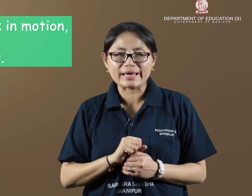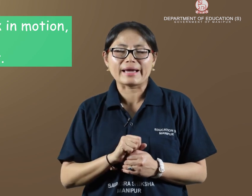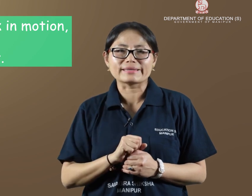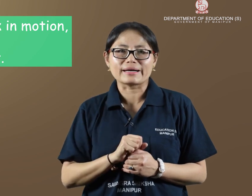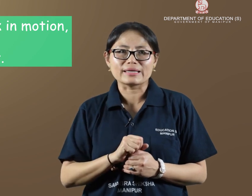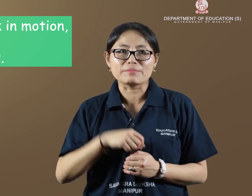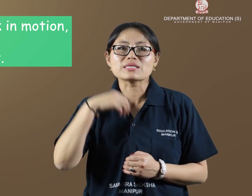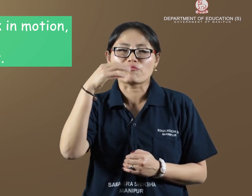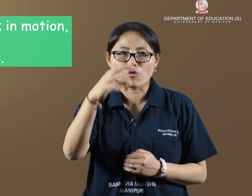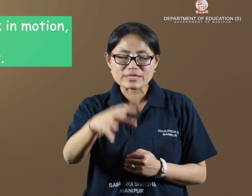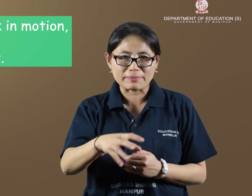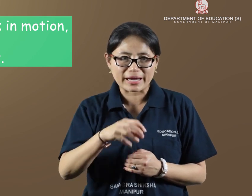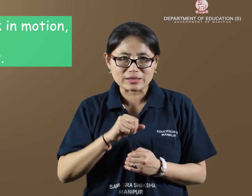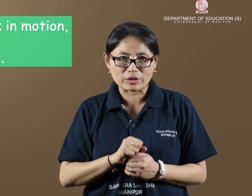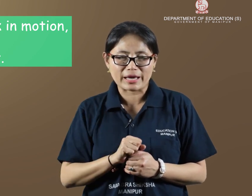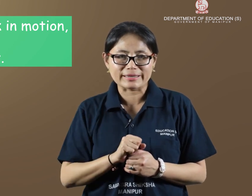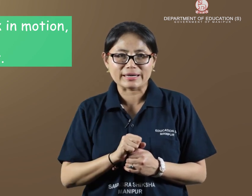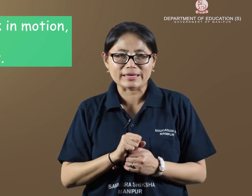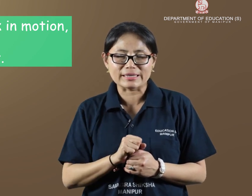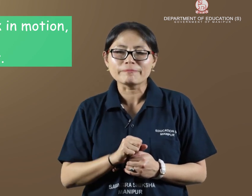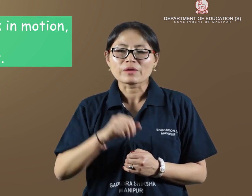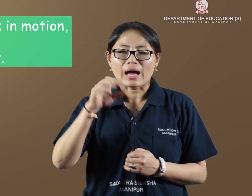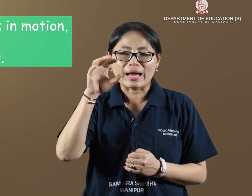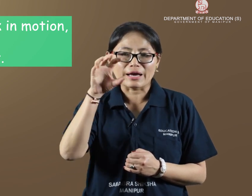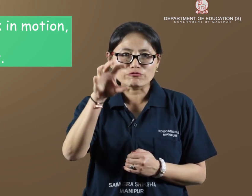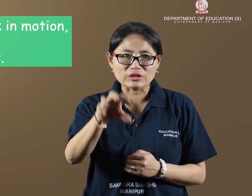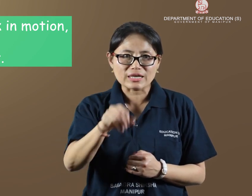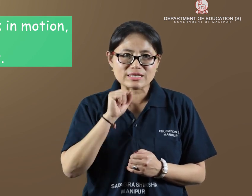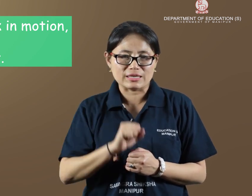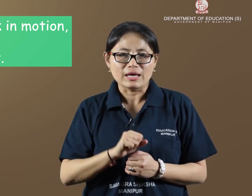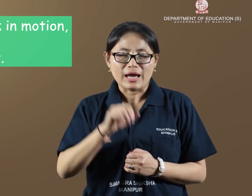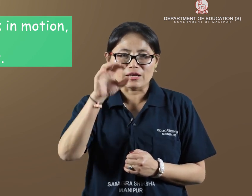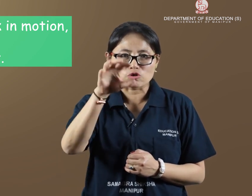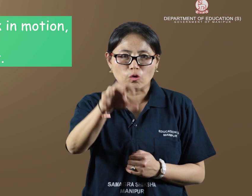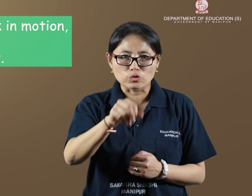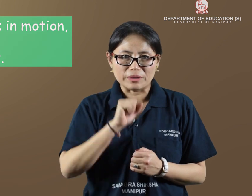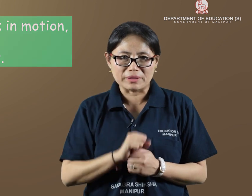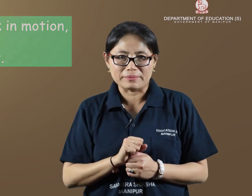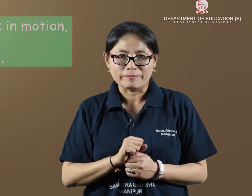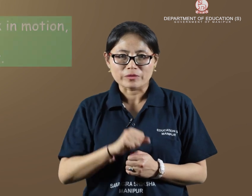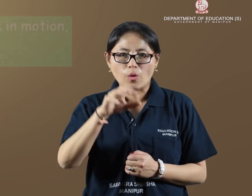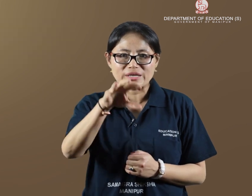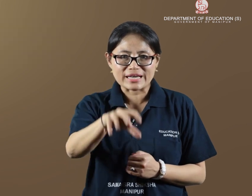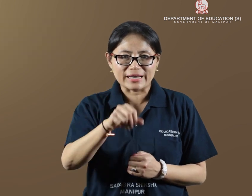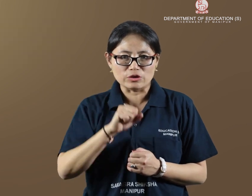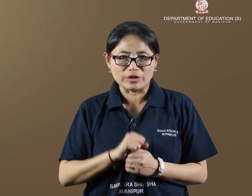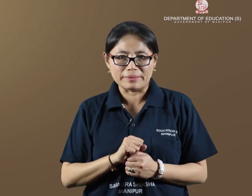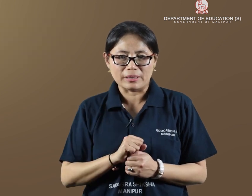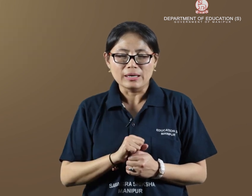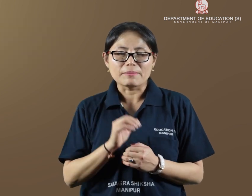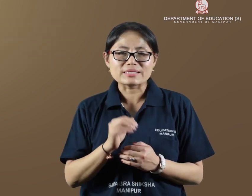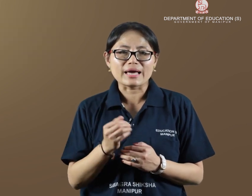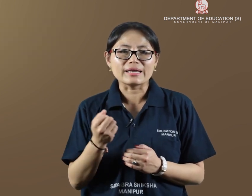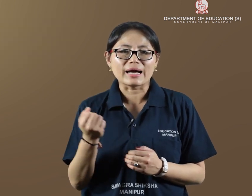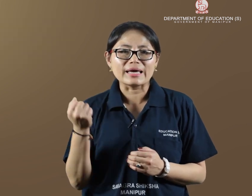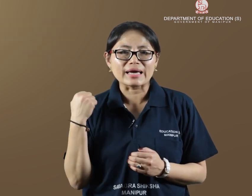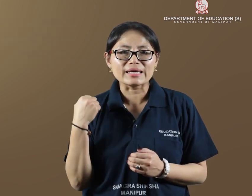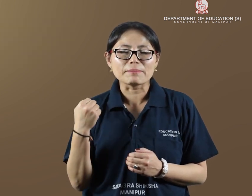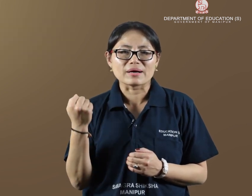hai taraga di means force apply to ge hai taraga di I have to touch it aina sok to ri bane ba contact lai doine ba masi aina ai ai ge